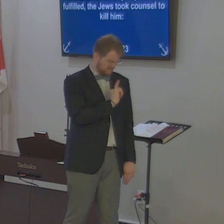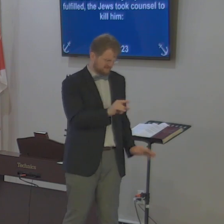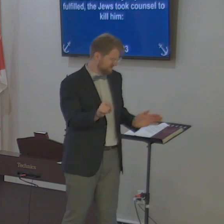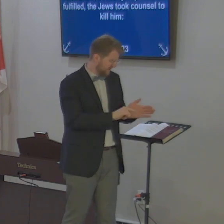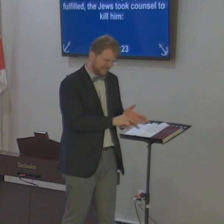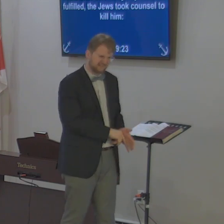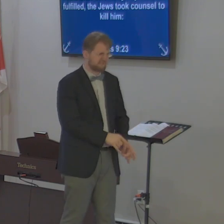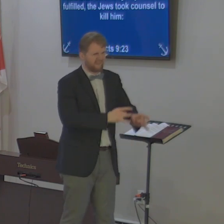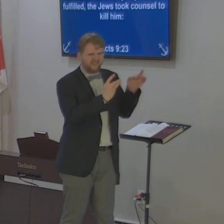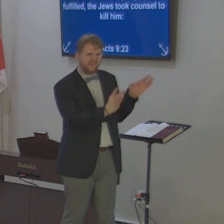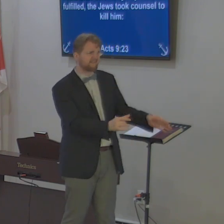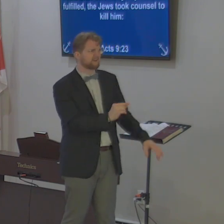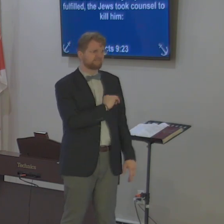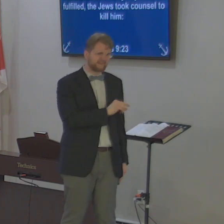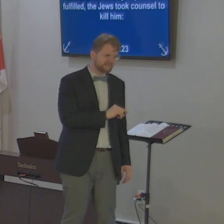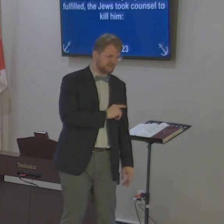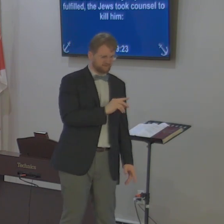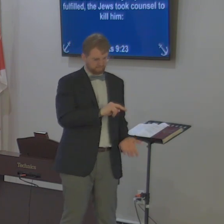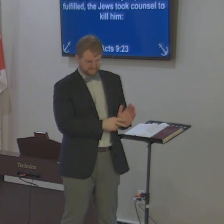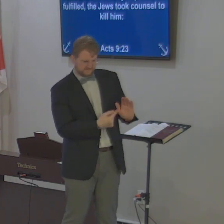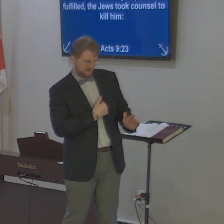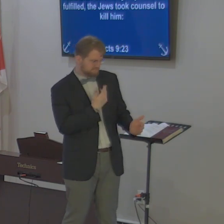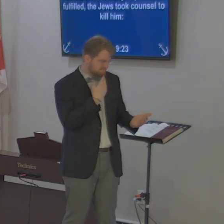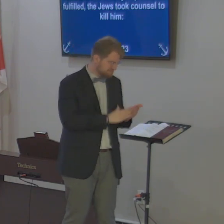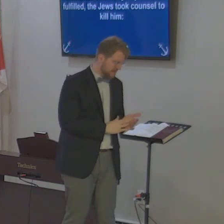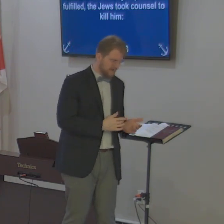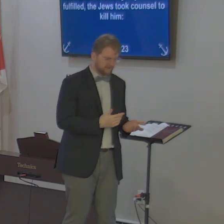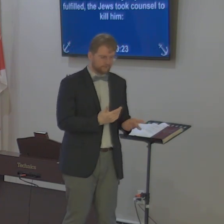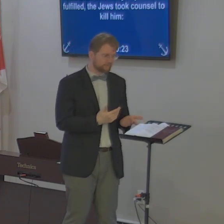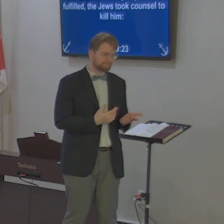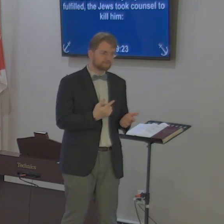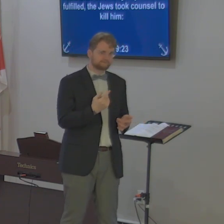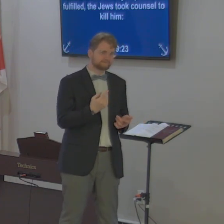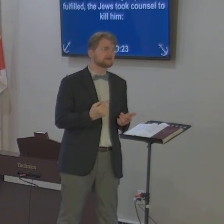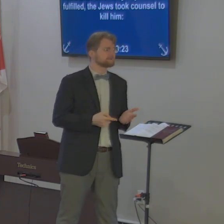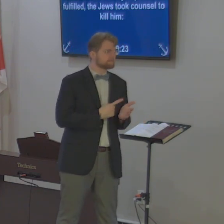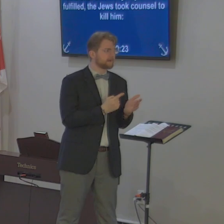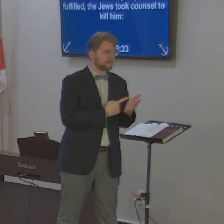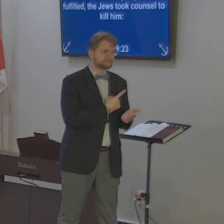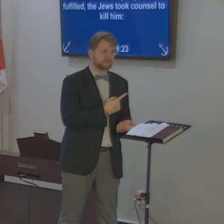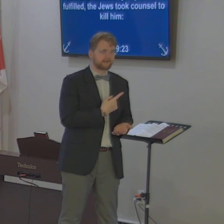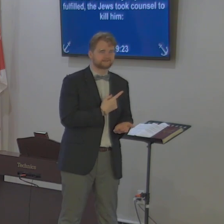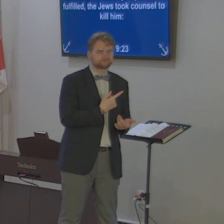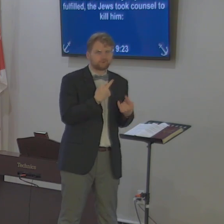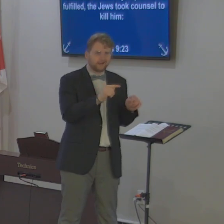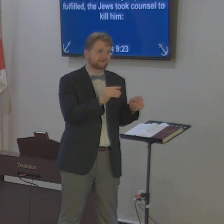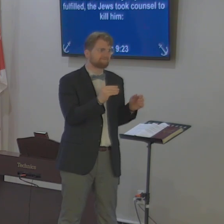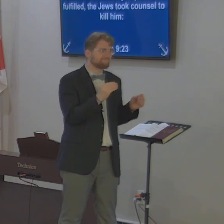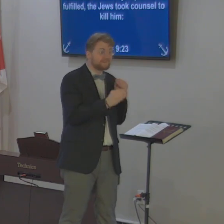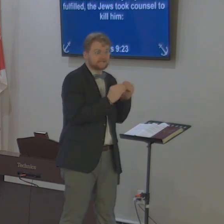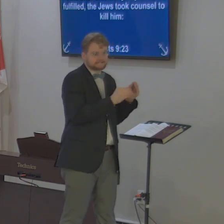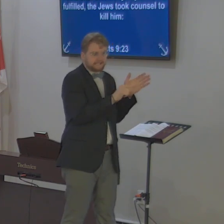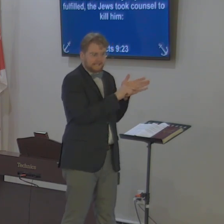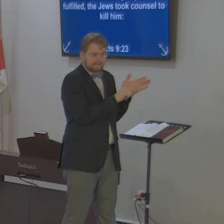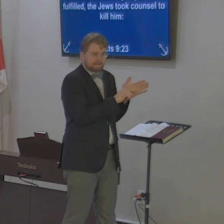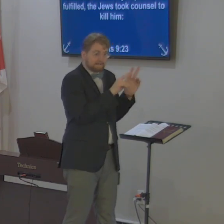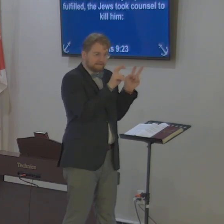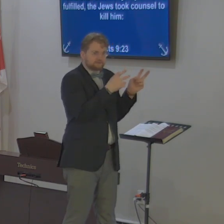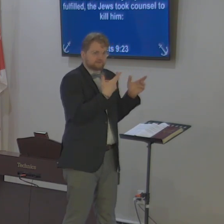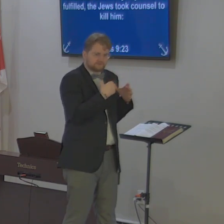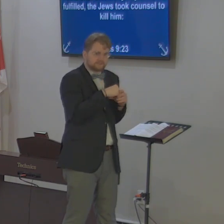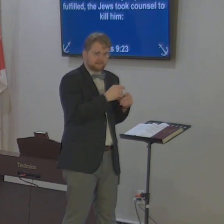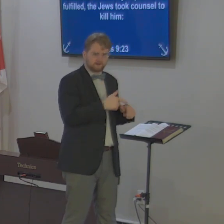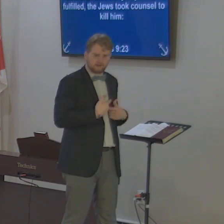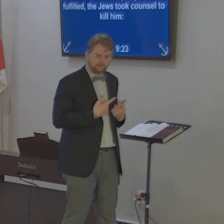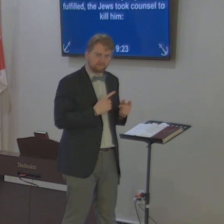And I don't want to say it's a negative influence, but sometimes it's reprimanding us from negative issues for sure. But